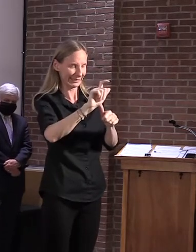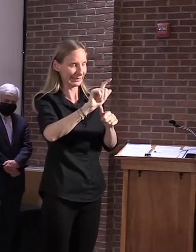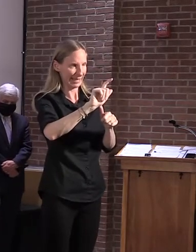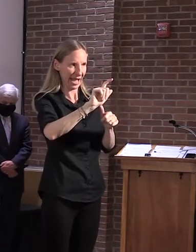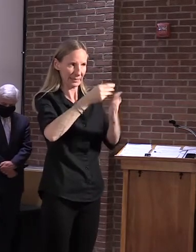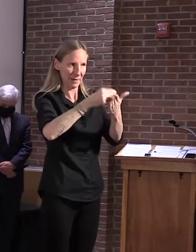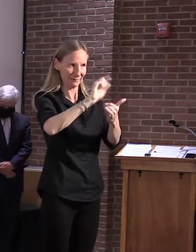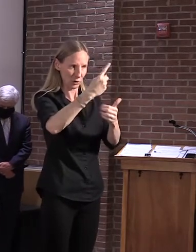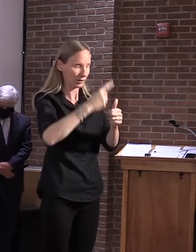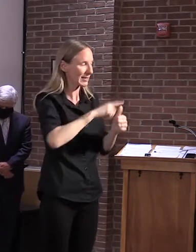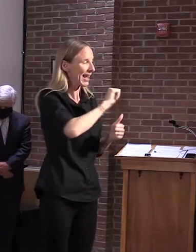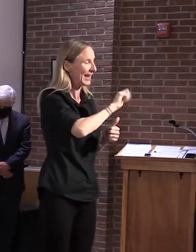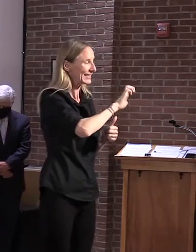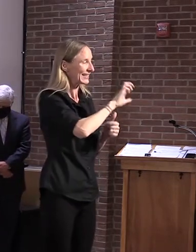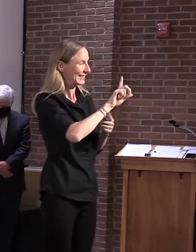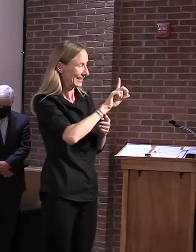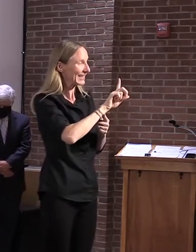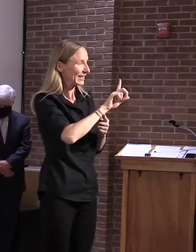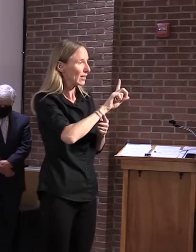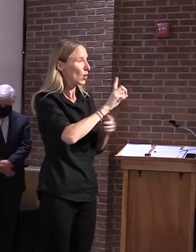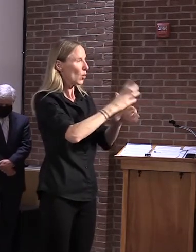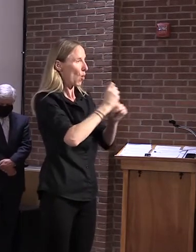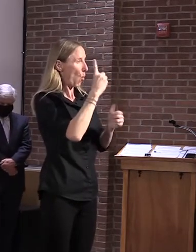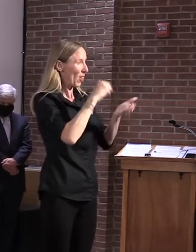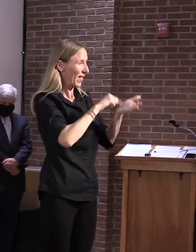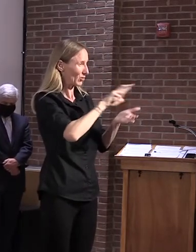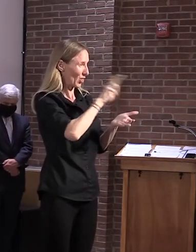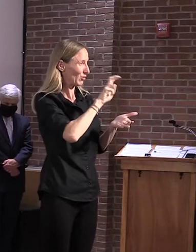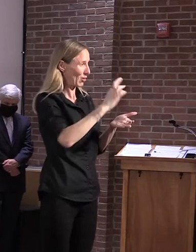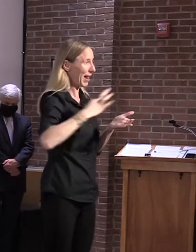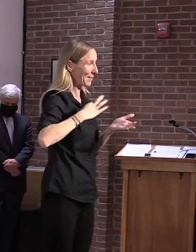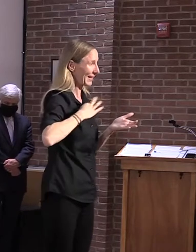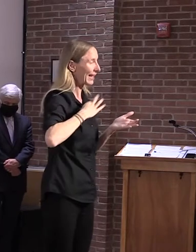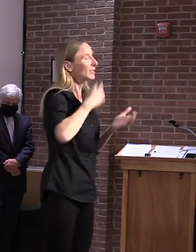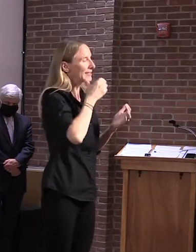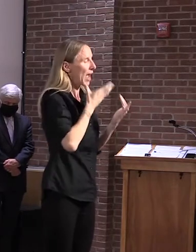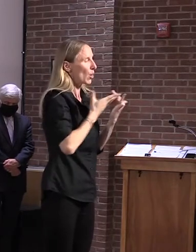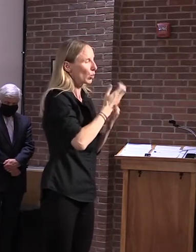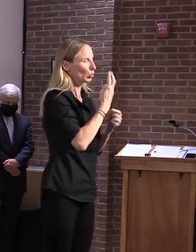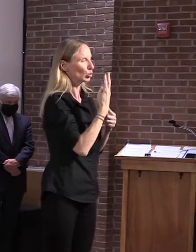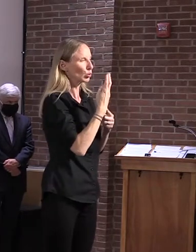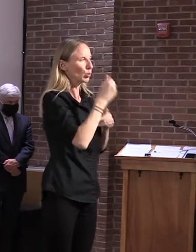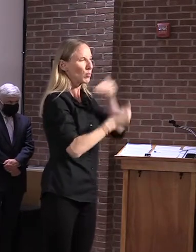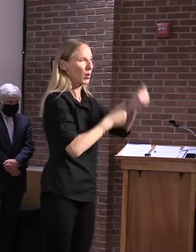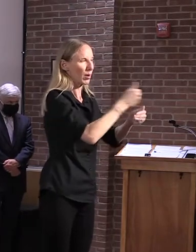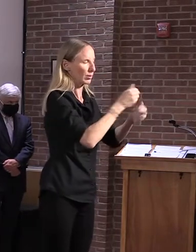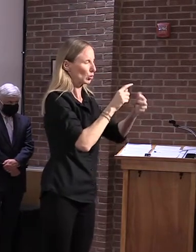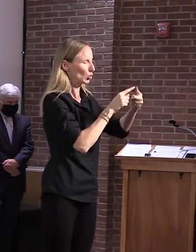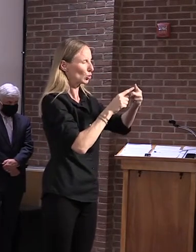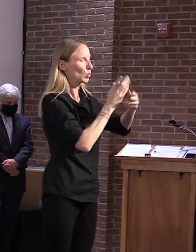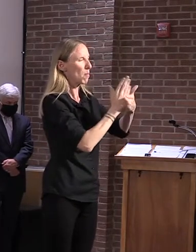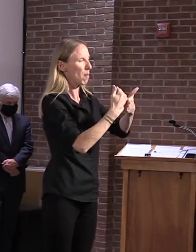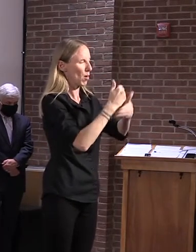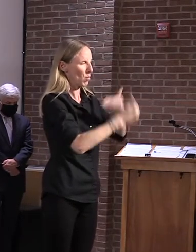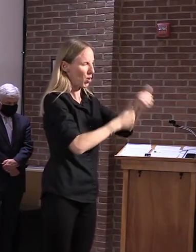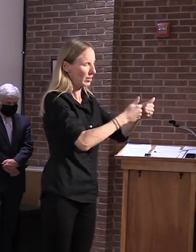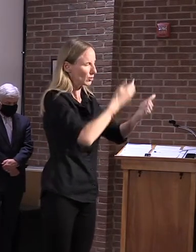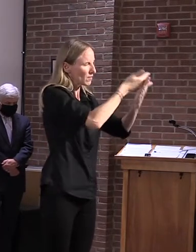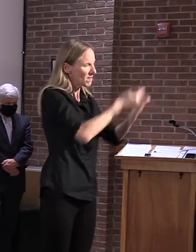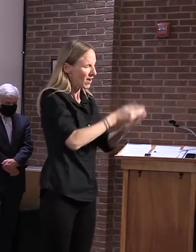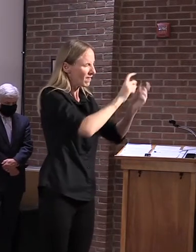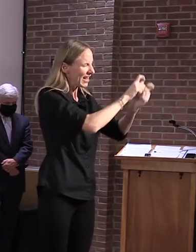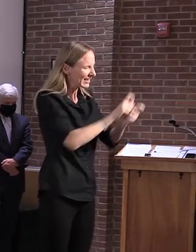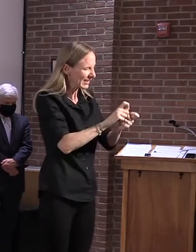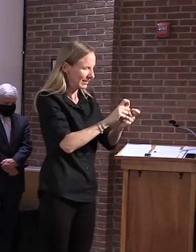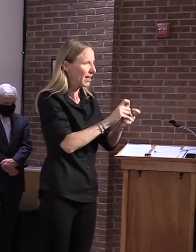ACCD side, the 1,300 applications received are now going through a two-step process to verify the details that